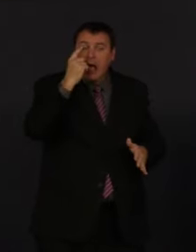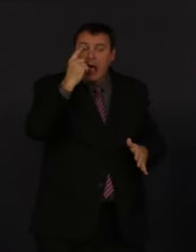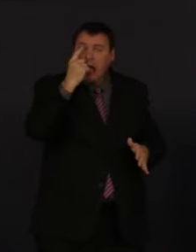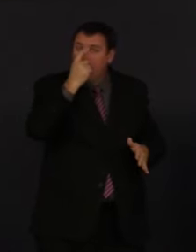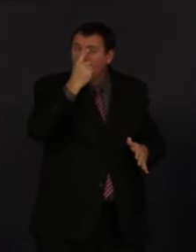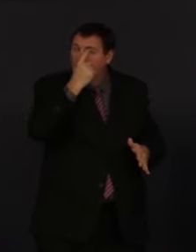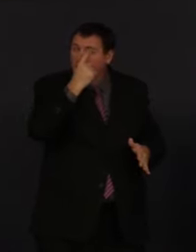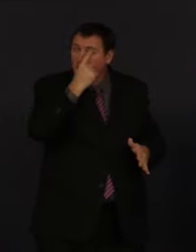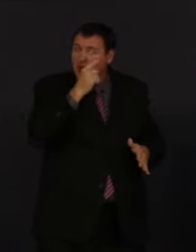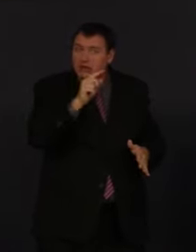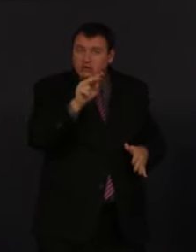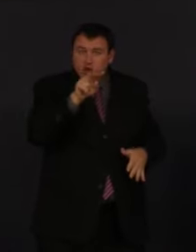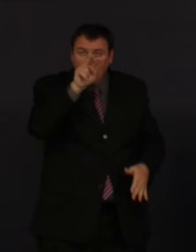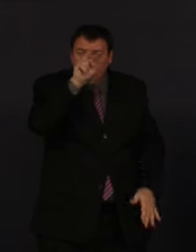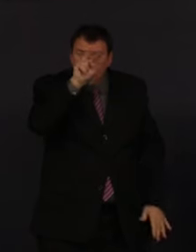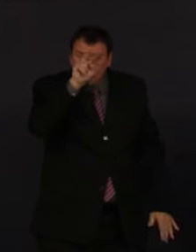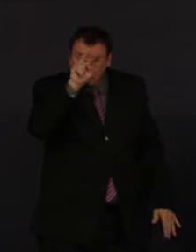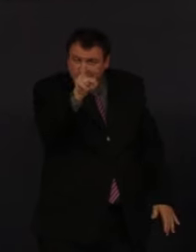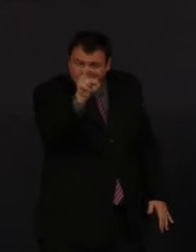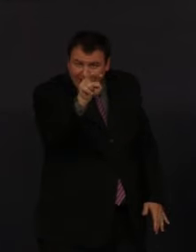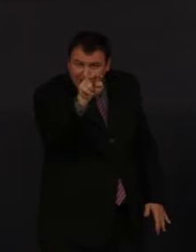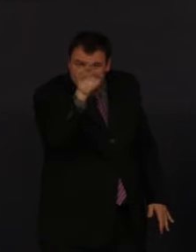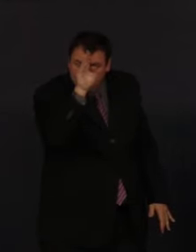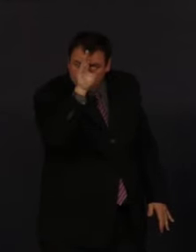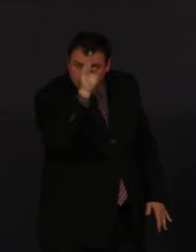And let thine eyelids look straight before thee.